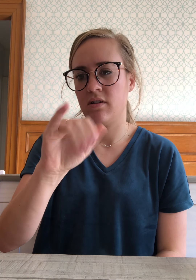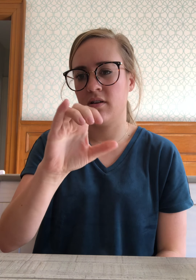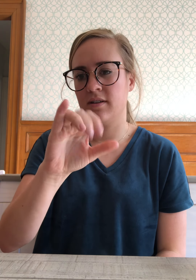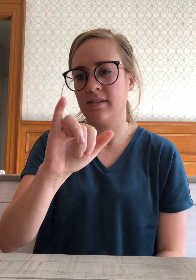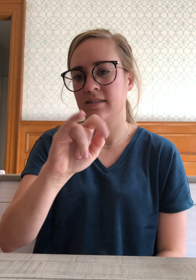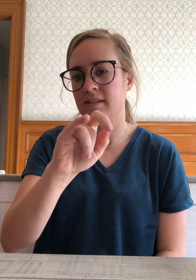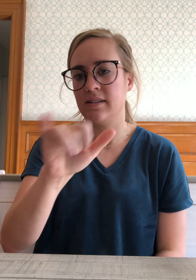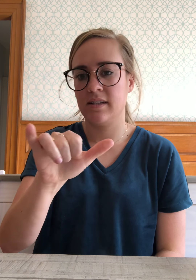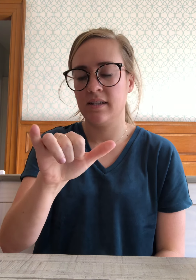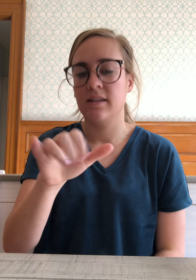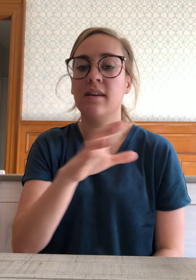habits present.